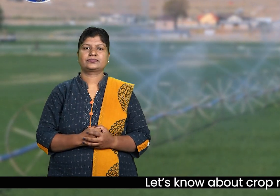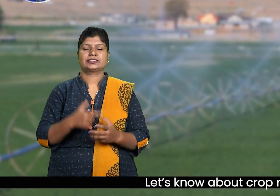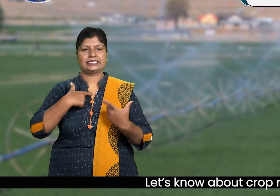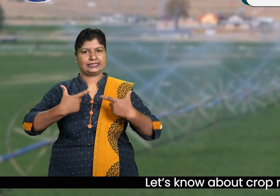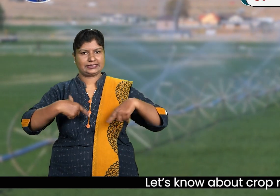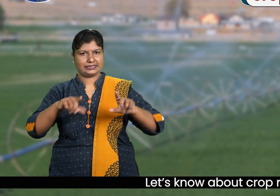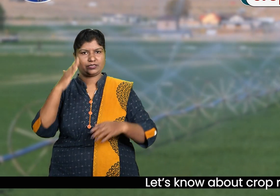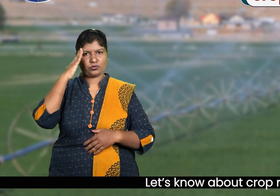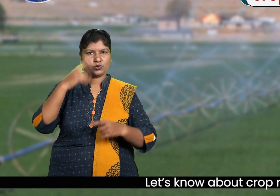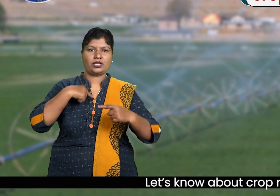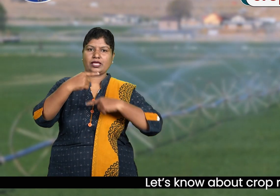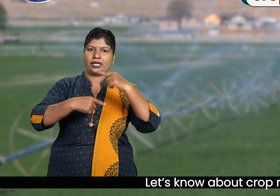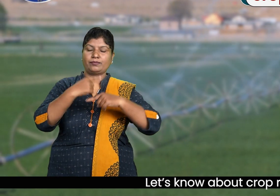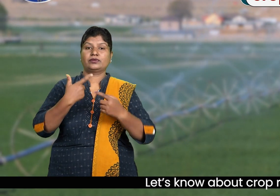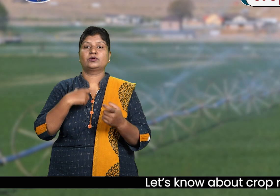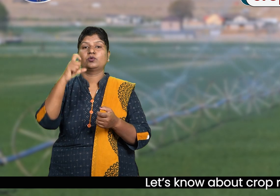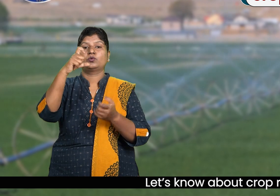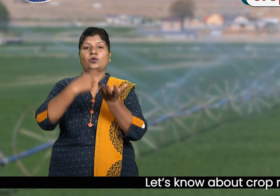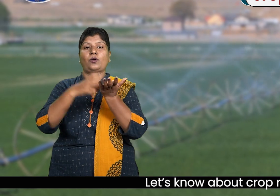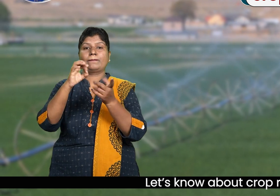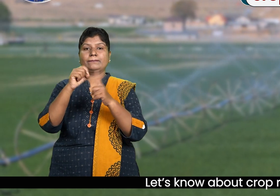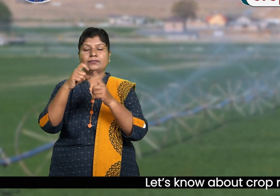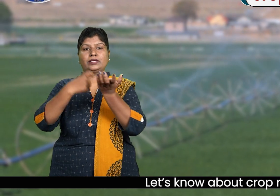Let's know about crop rotation.